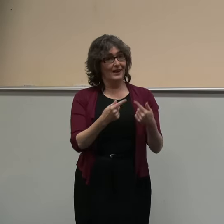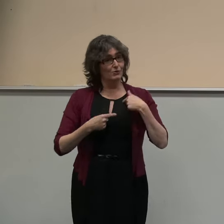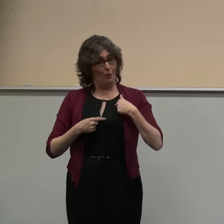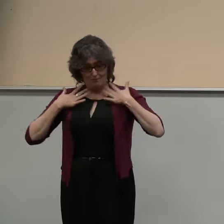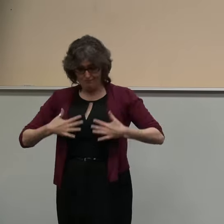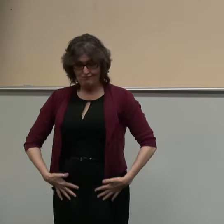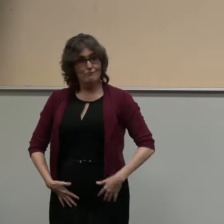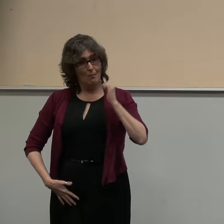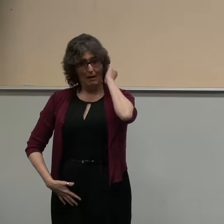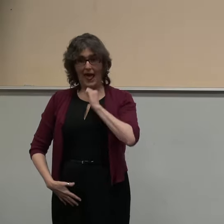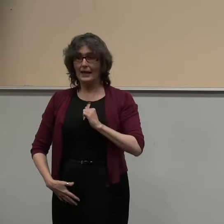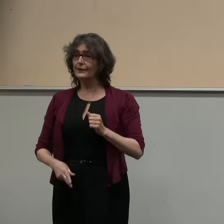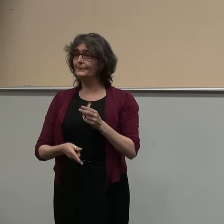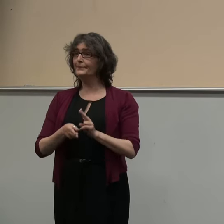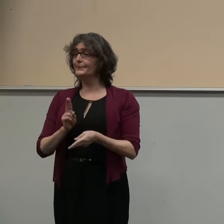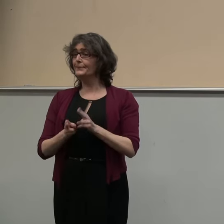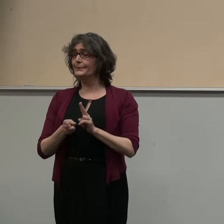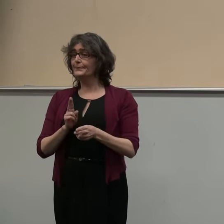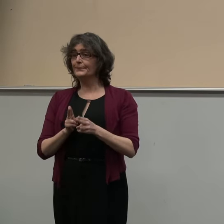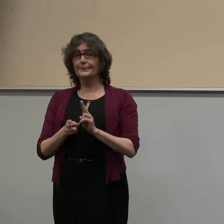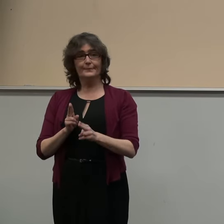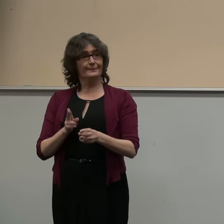calm, that's not what's happening on stage, and it